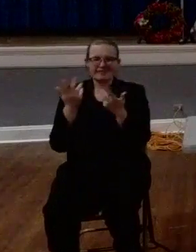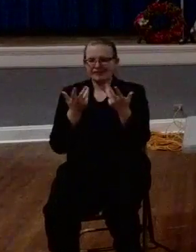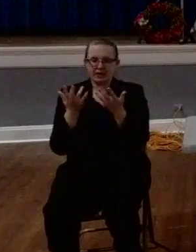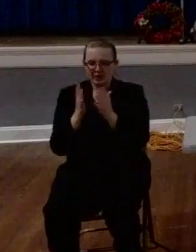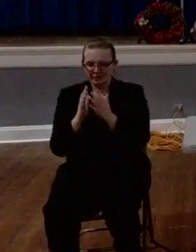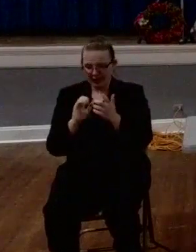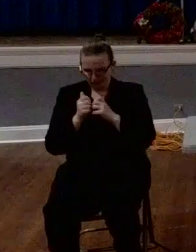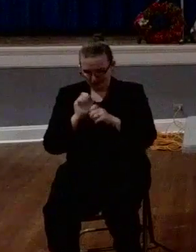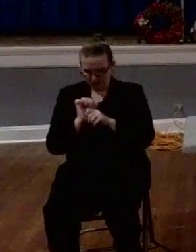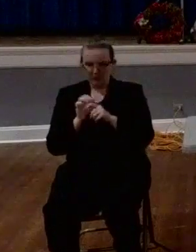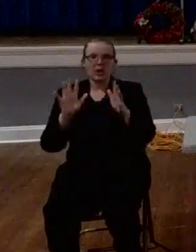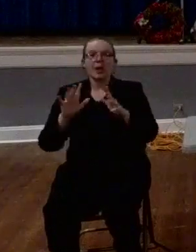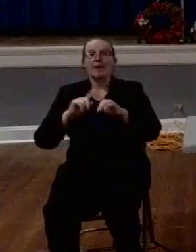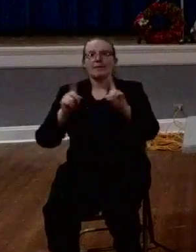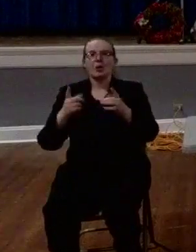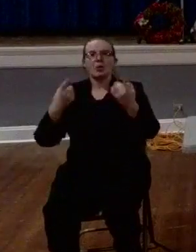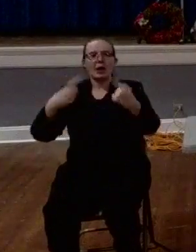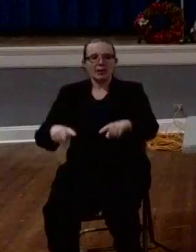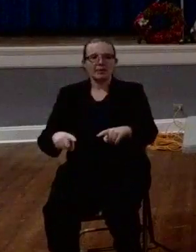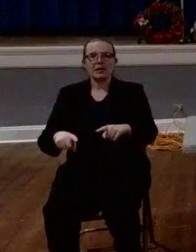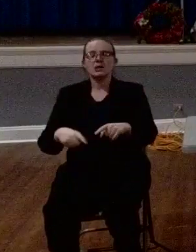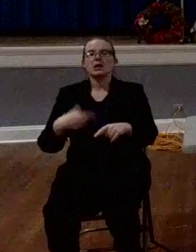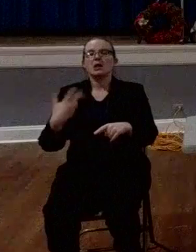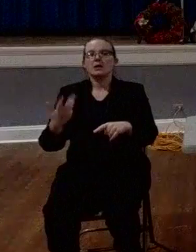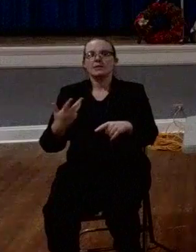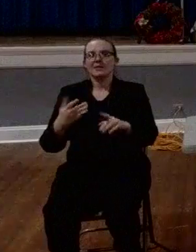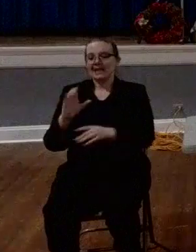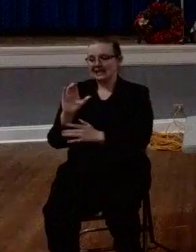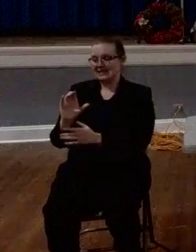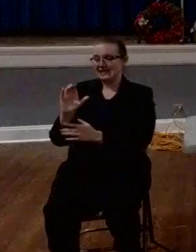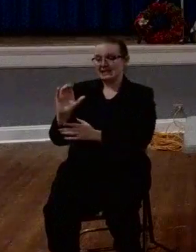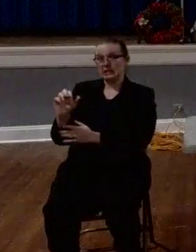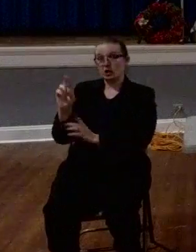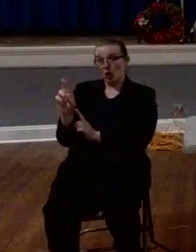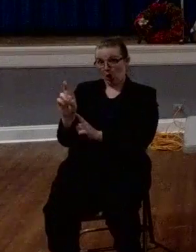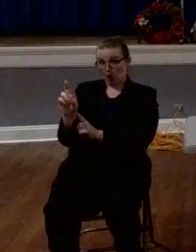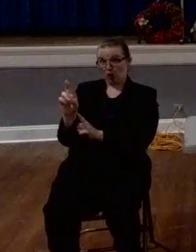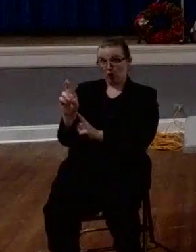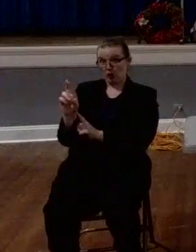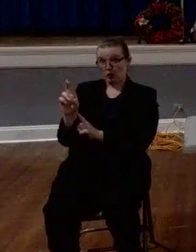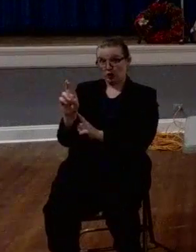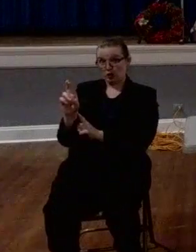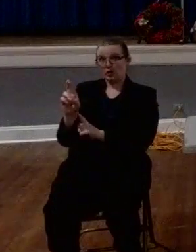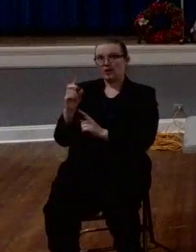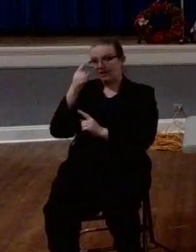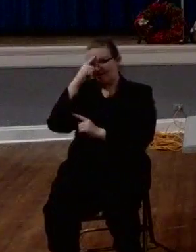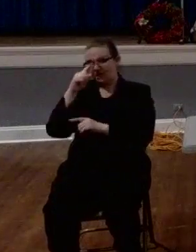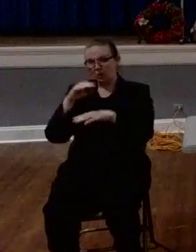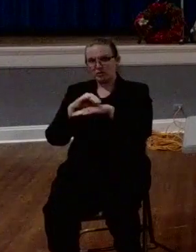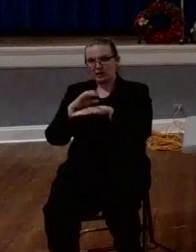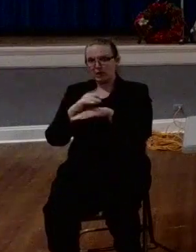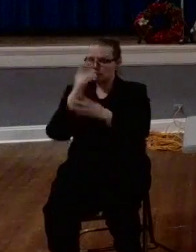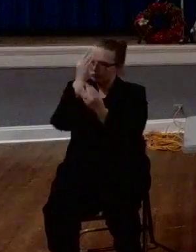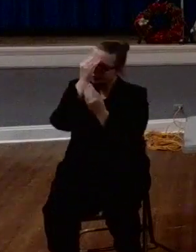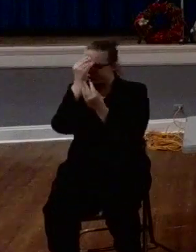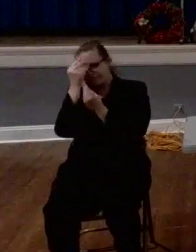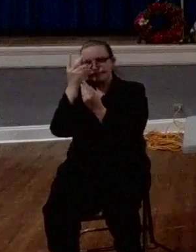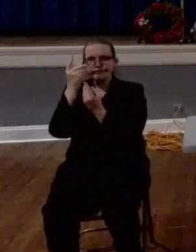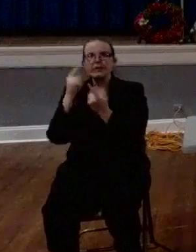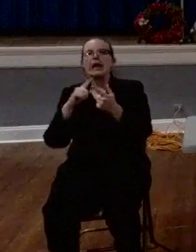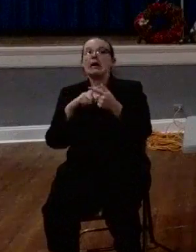I don't know how this works, but they come up with a CCR for council to consider. They